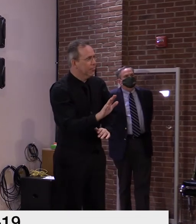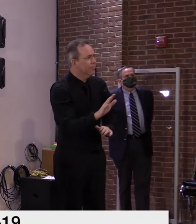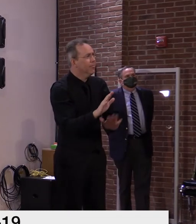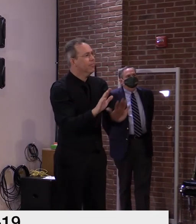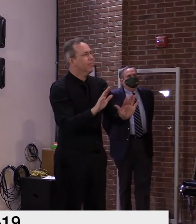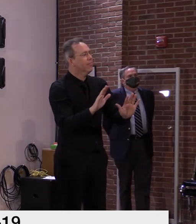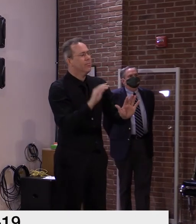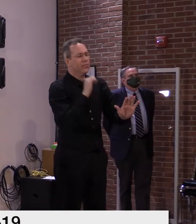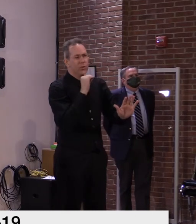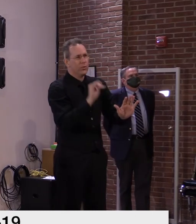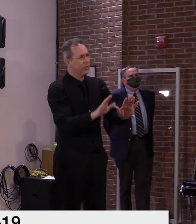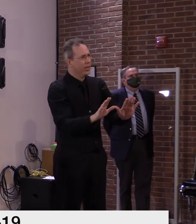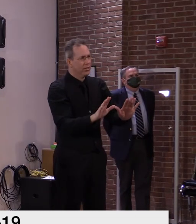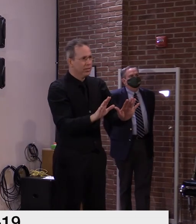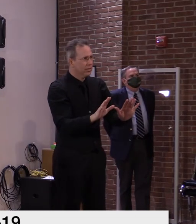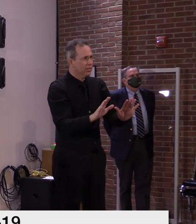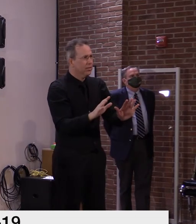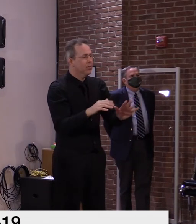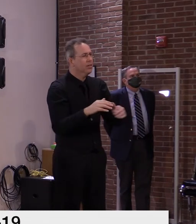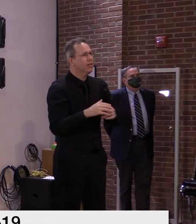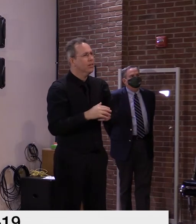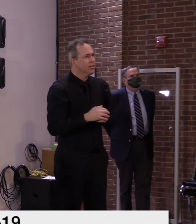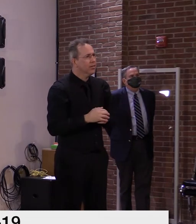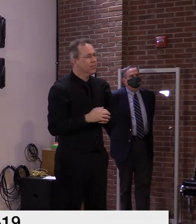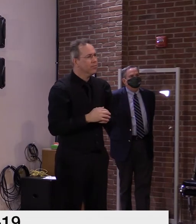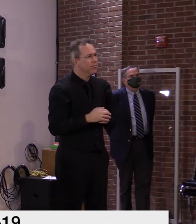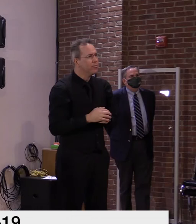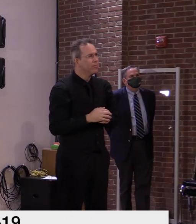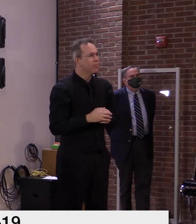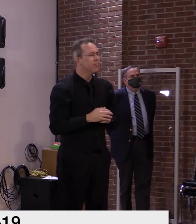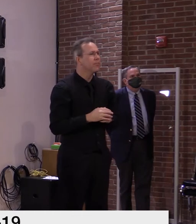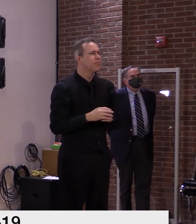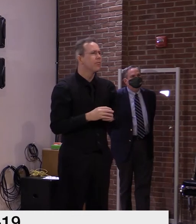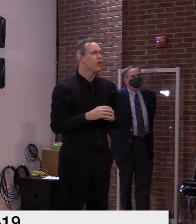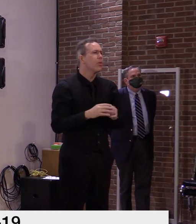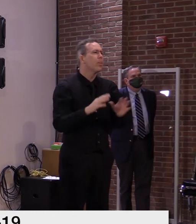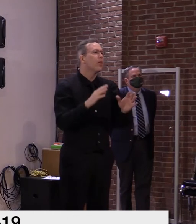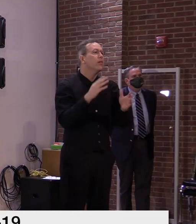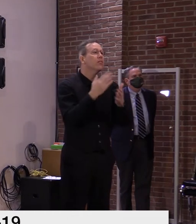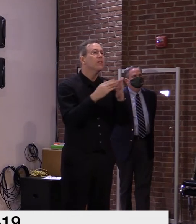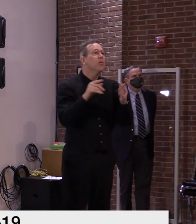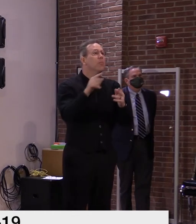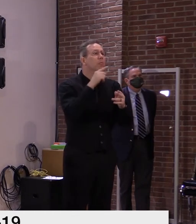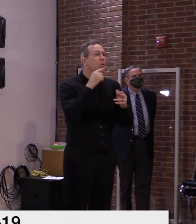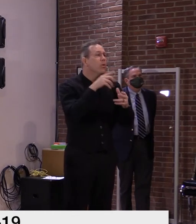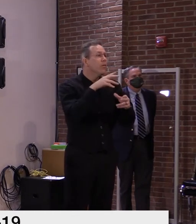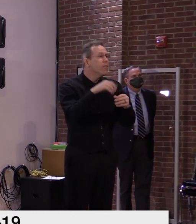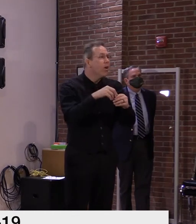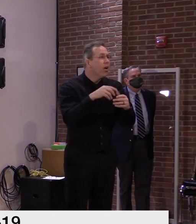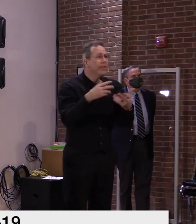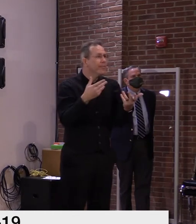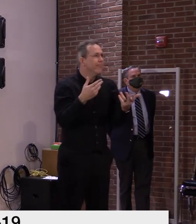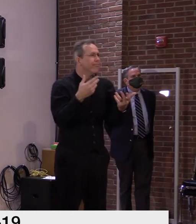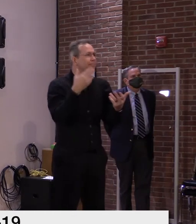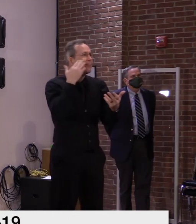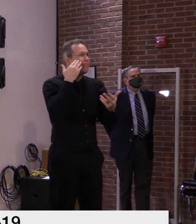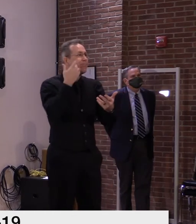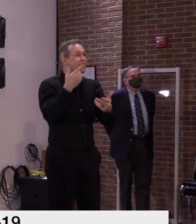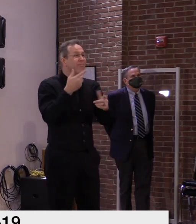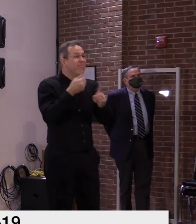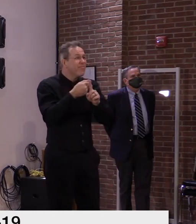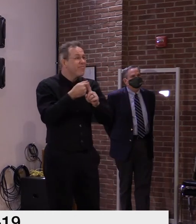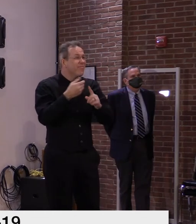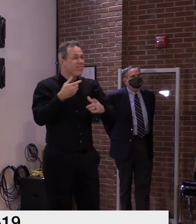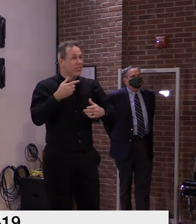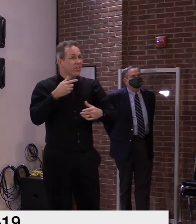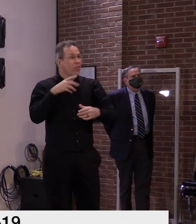Most people in the infectious disease and epidemiology communities do not believe for 1 minute that we